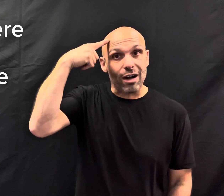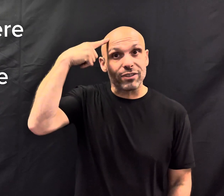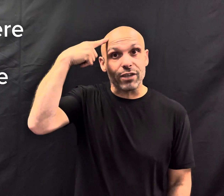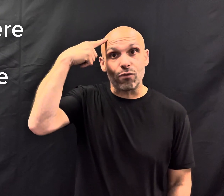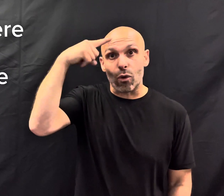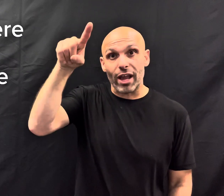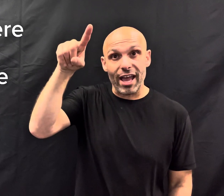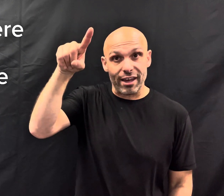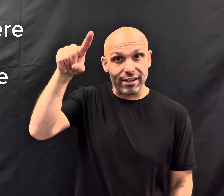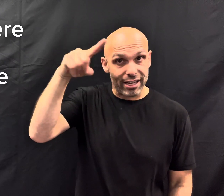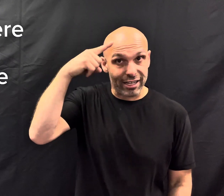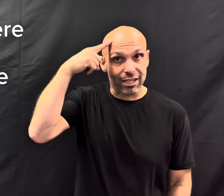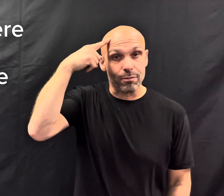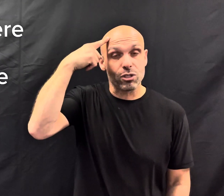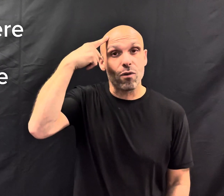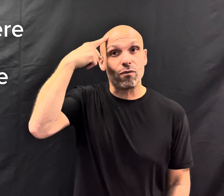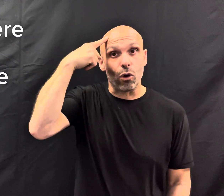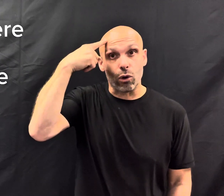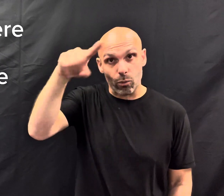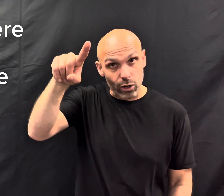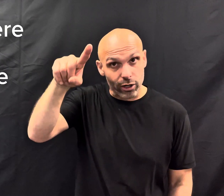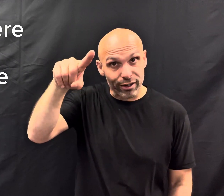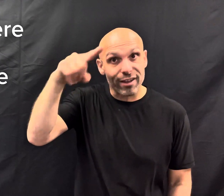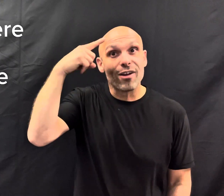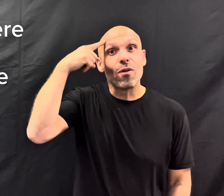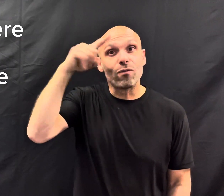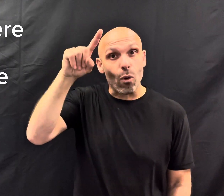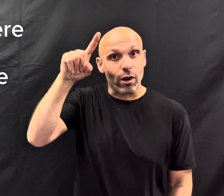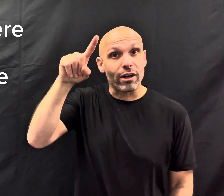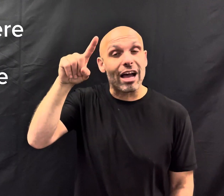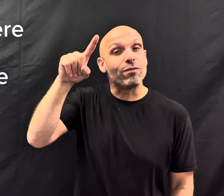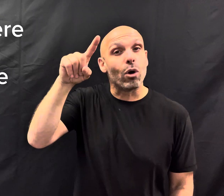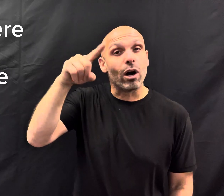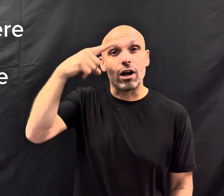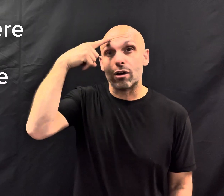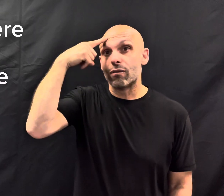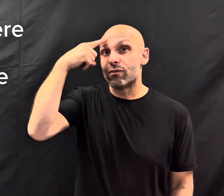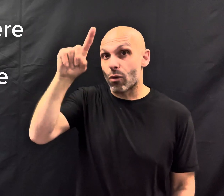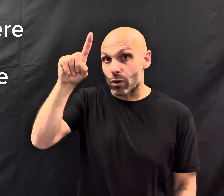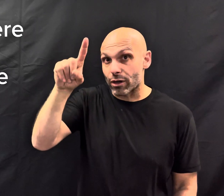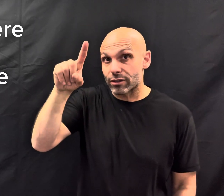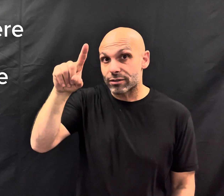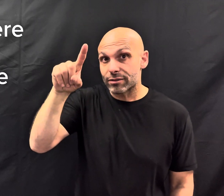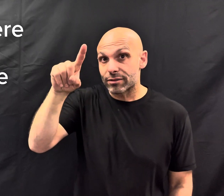the forehead, and it comes forward. For, F-O-R, for.